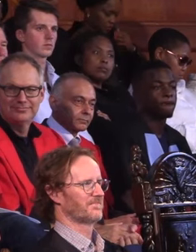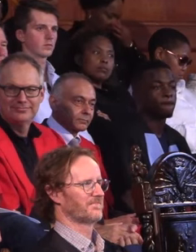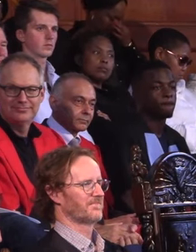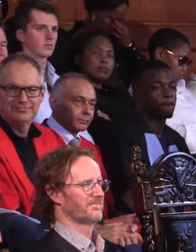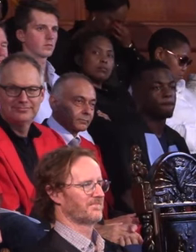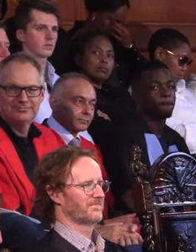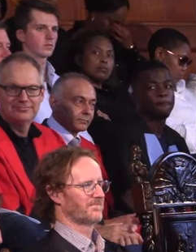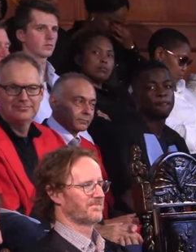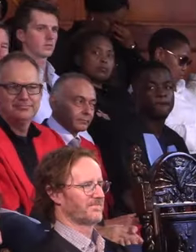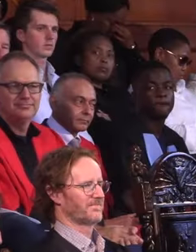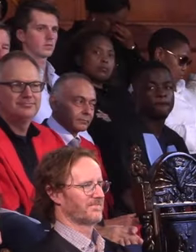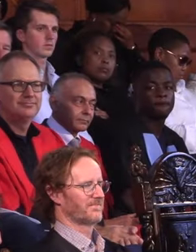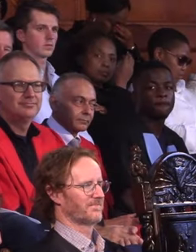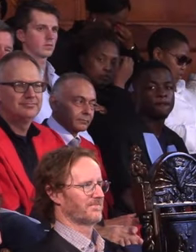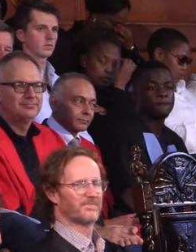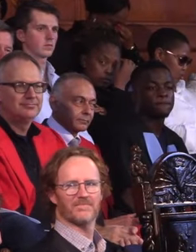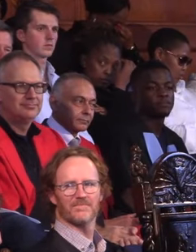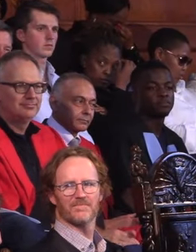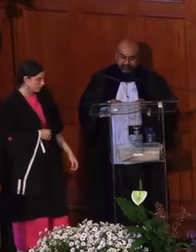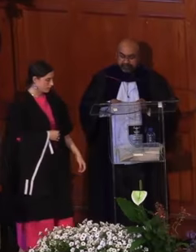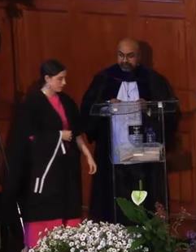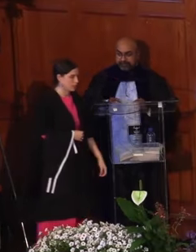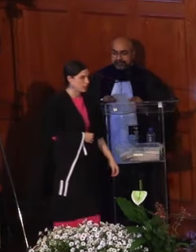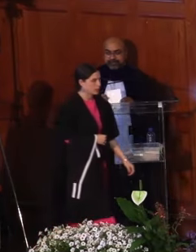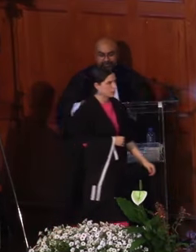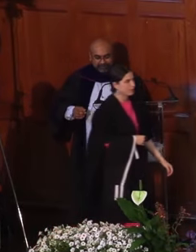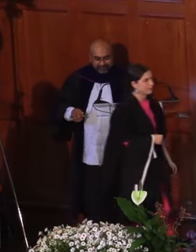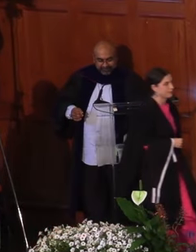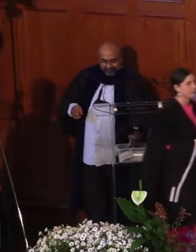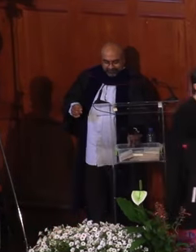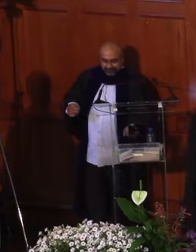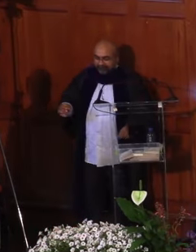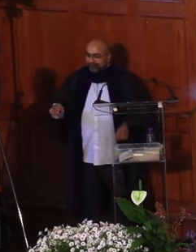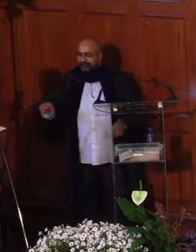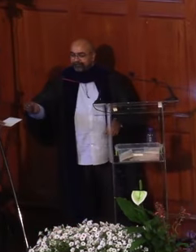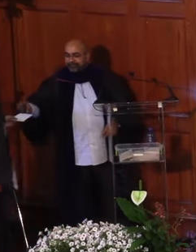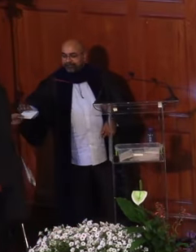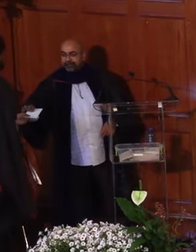For the degree of Master of Science with distinction, Mignon van der Waart.